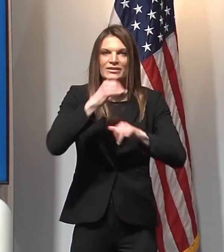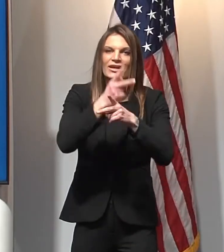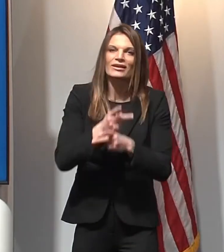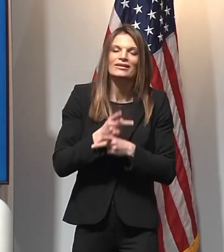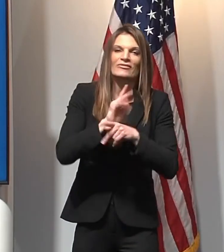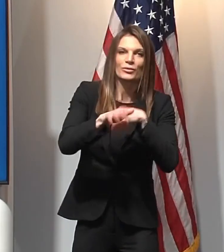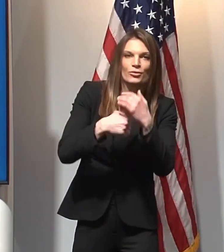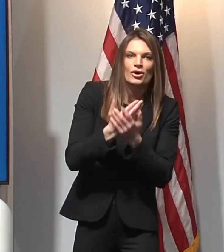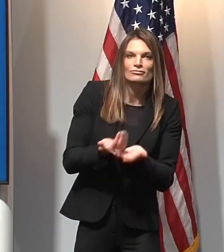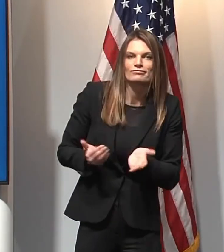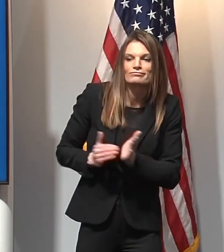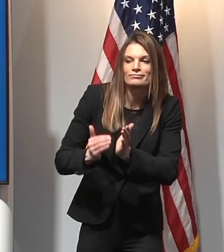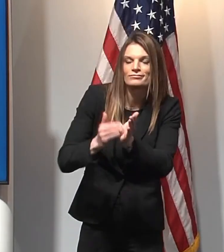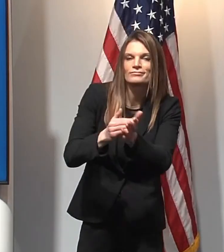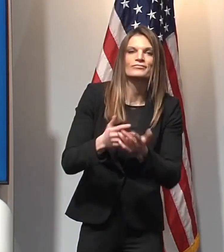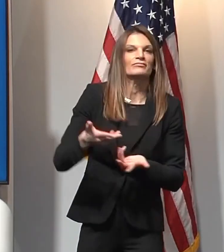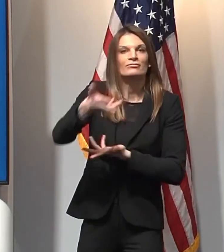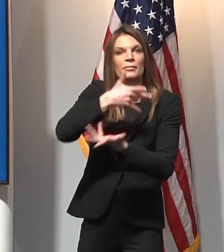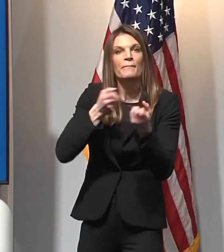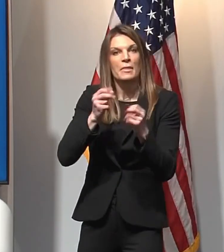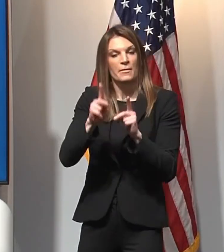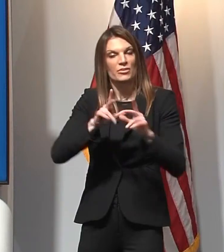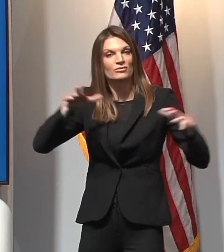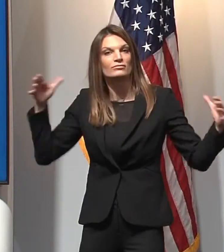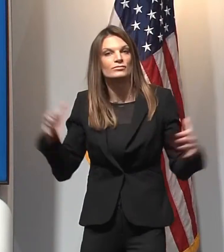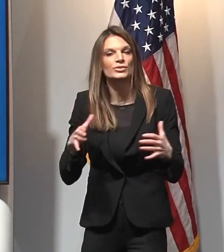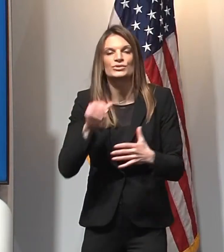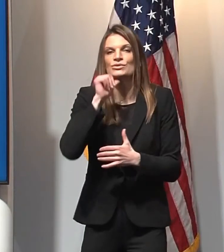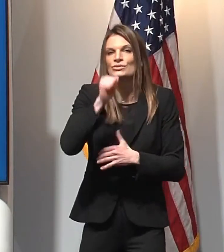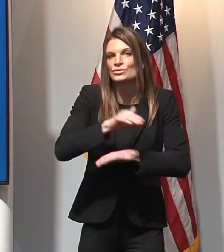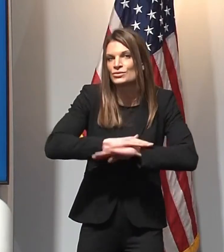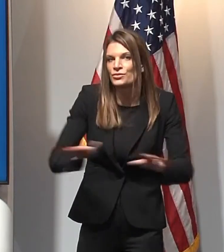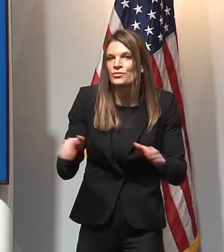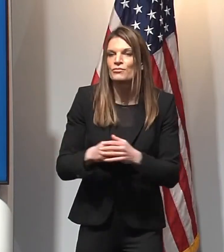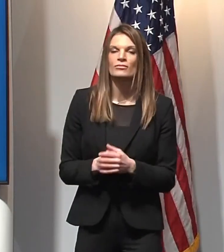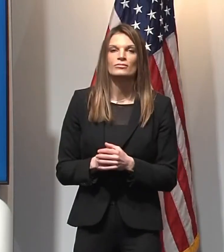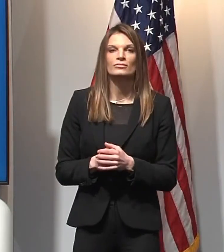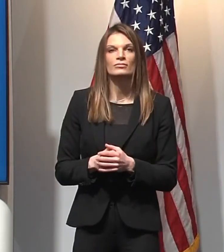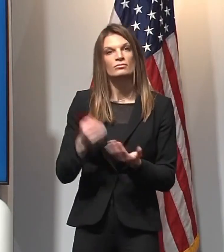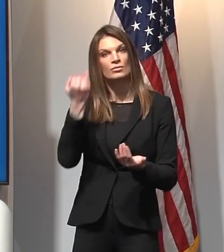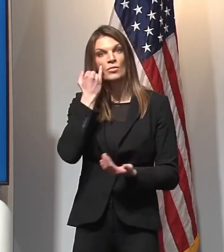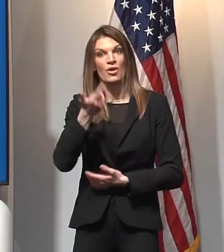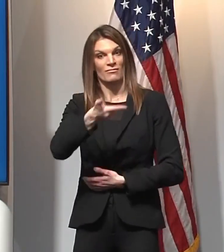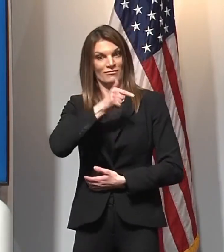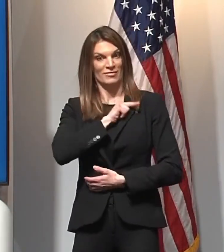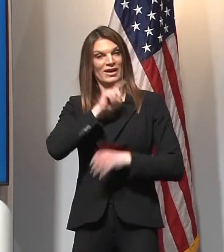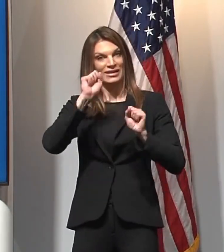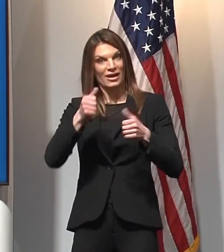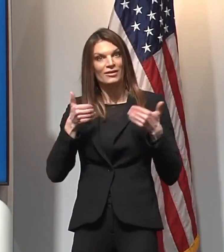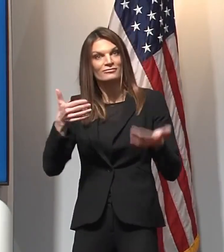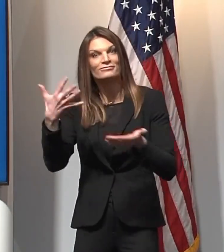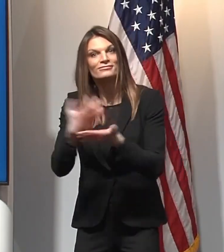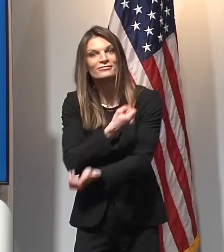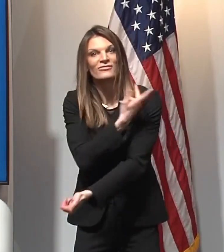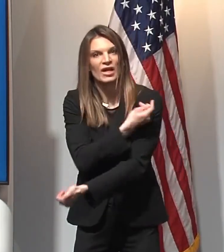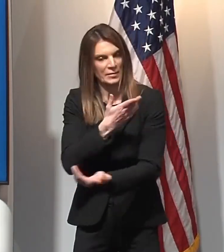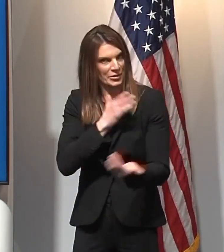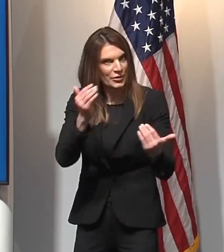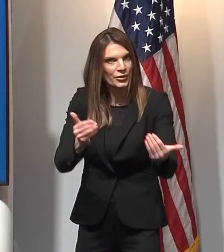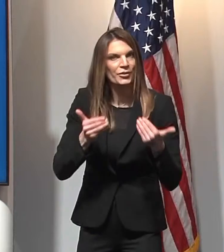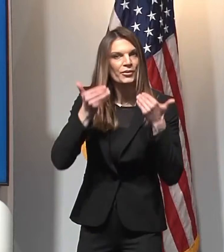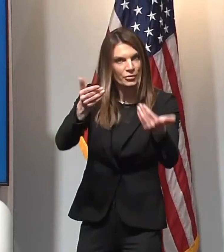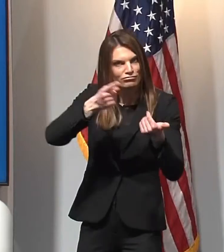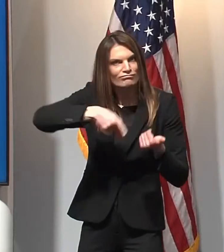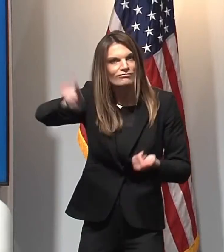hands frequently, do not gather in large groups, and please sign up to get a vaccine. And remember that just